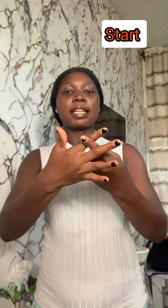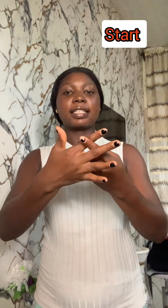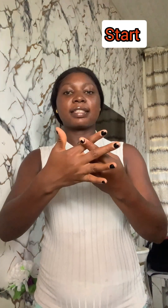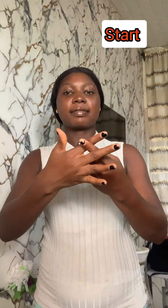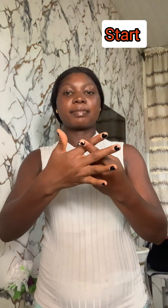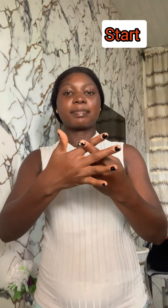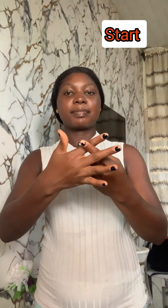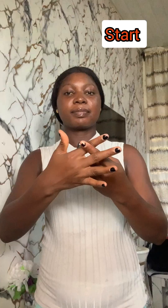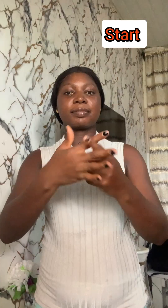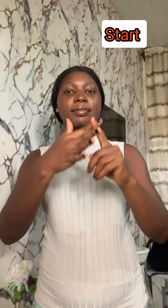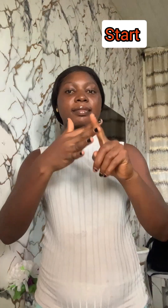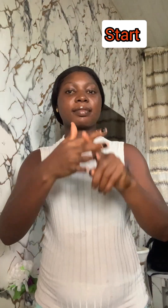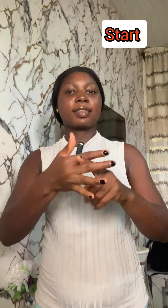Start.